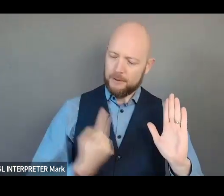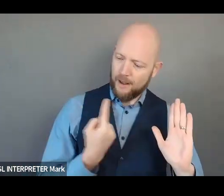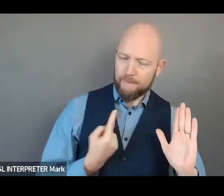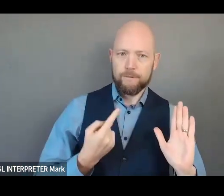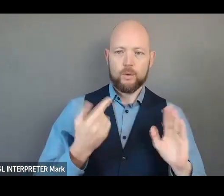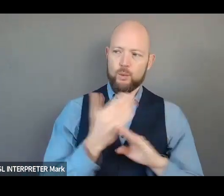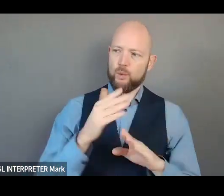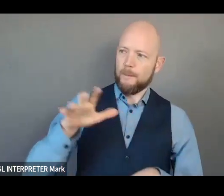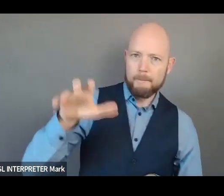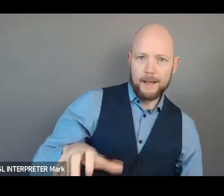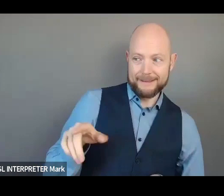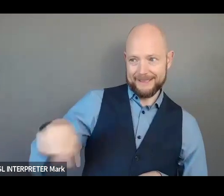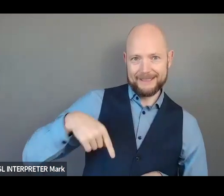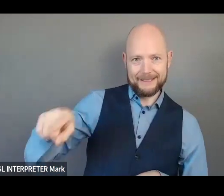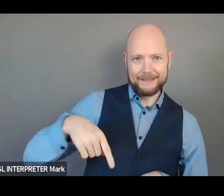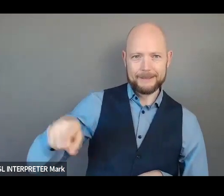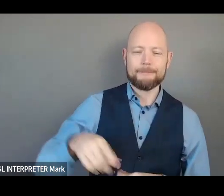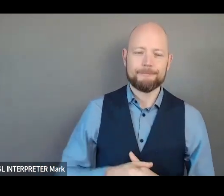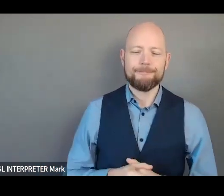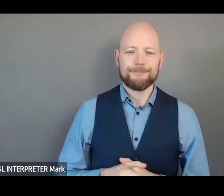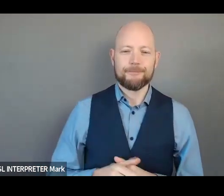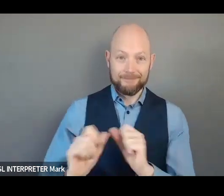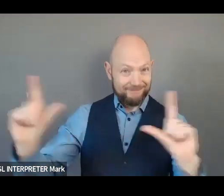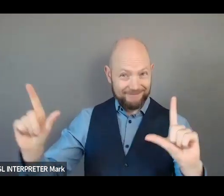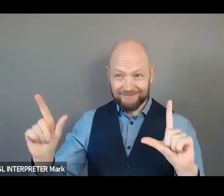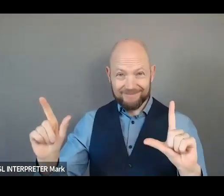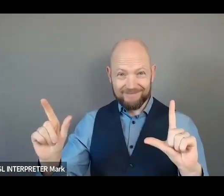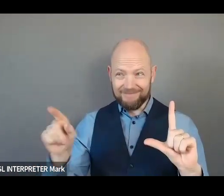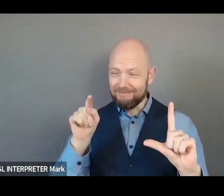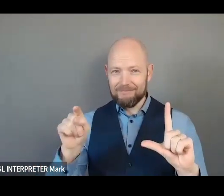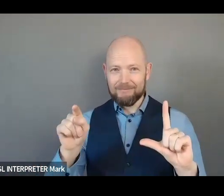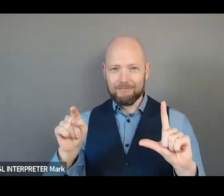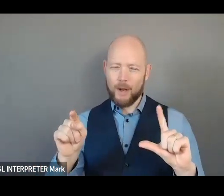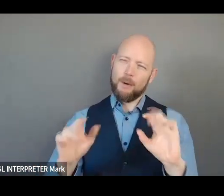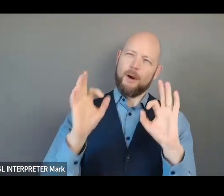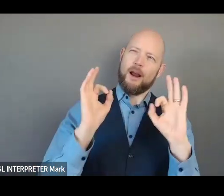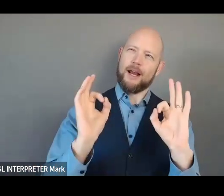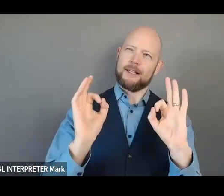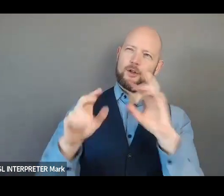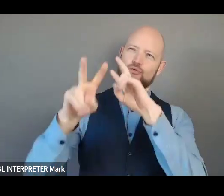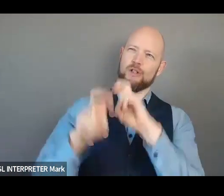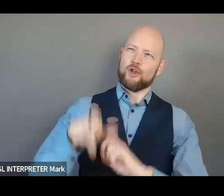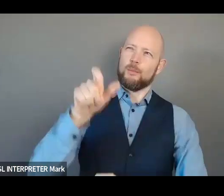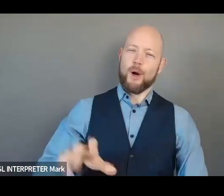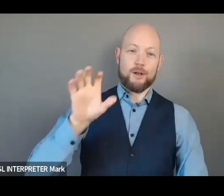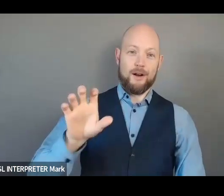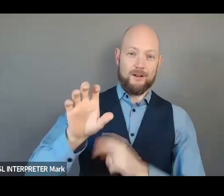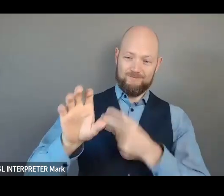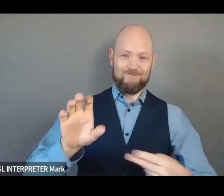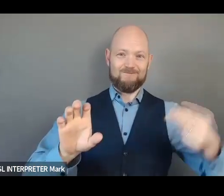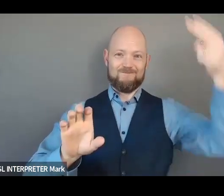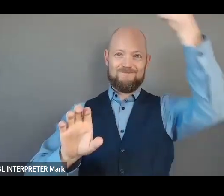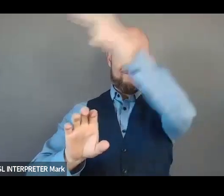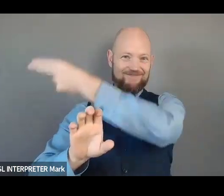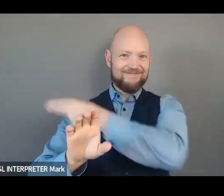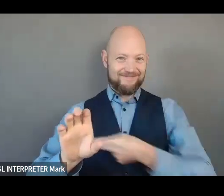So this is the ideal researcher. This probably isn't everything. And I used to try and say everything without taking a breath, and I can't do it anymore, and I certainly